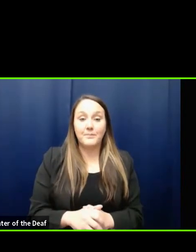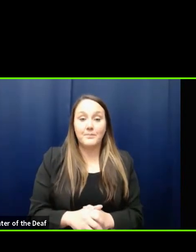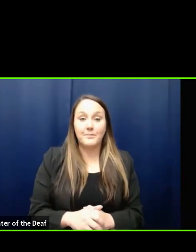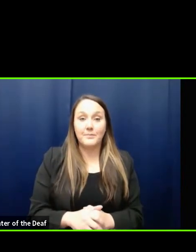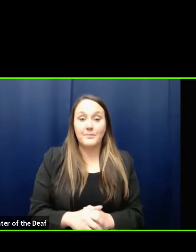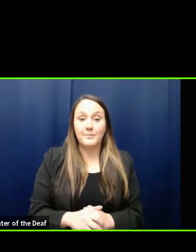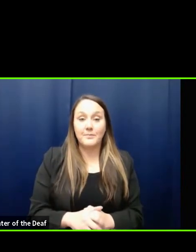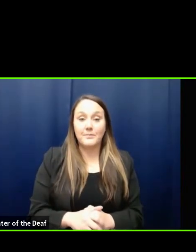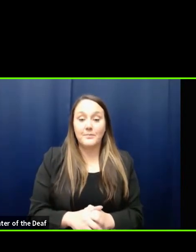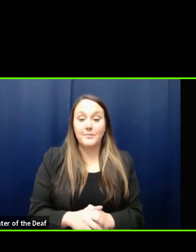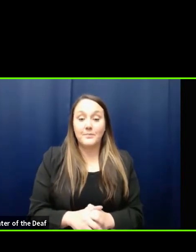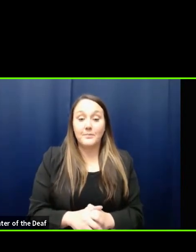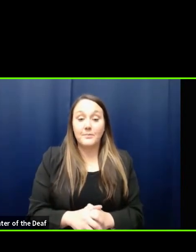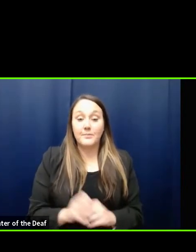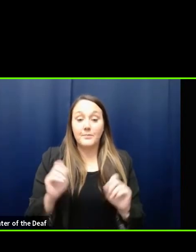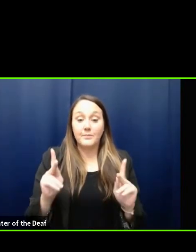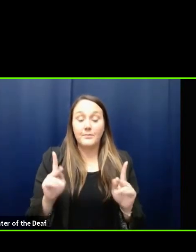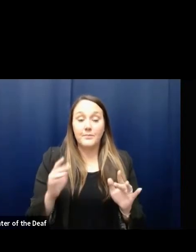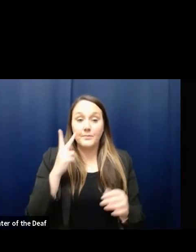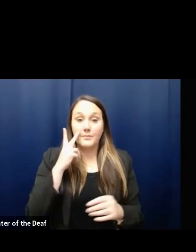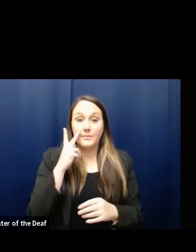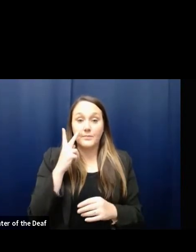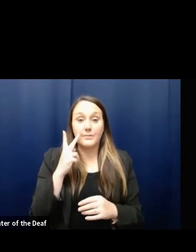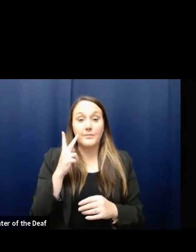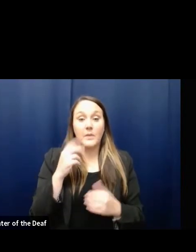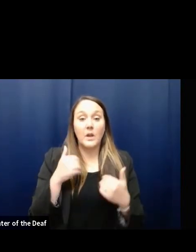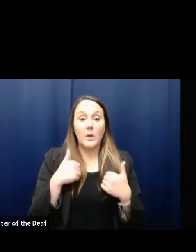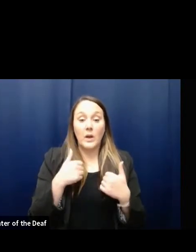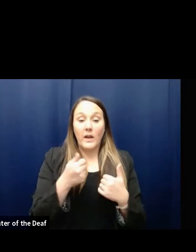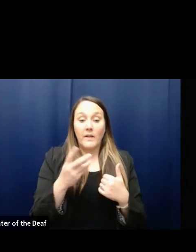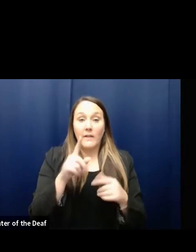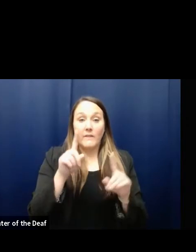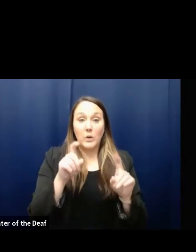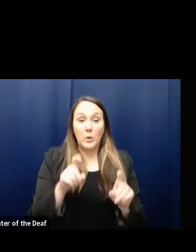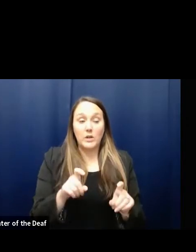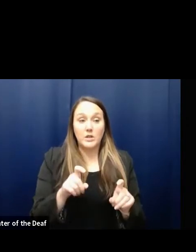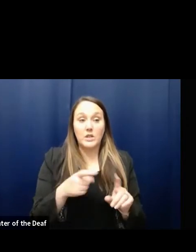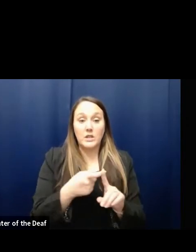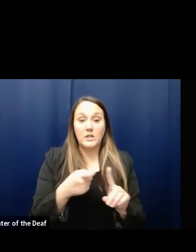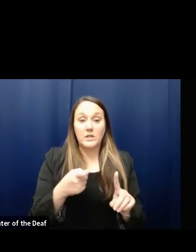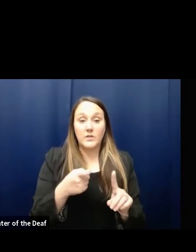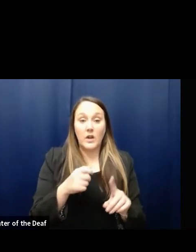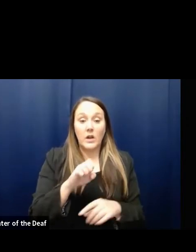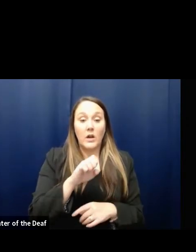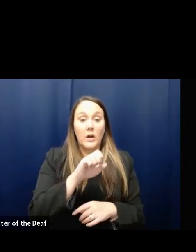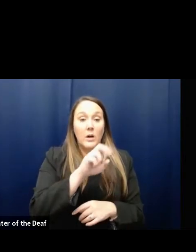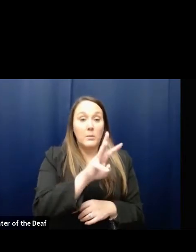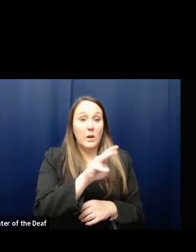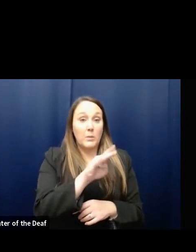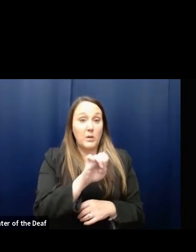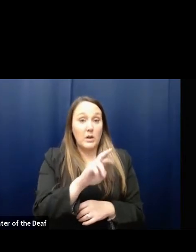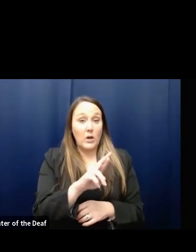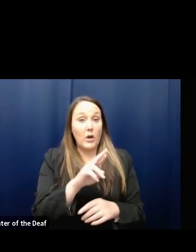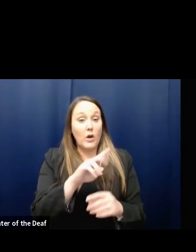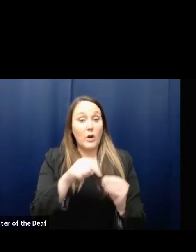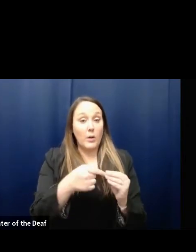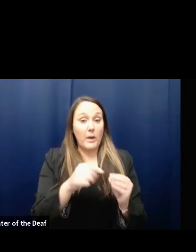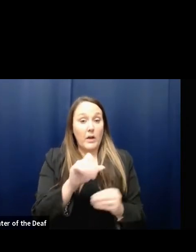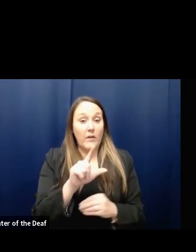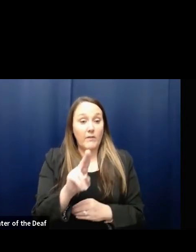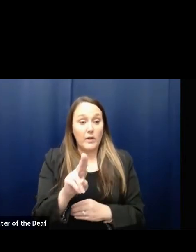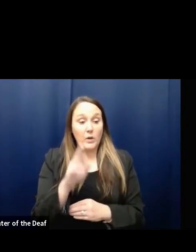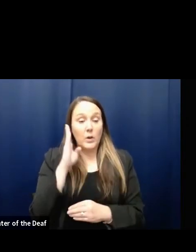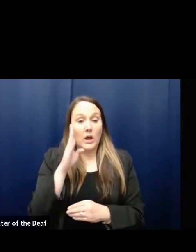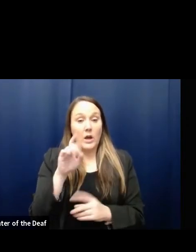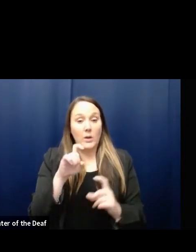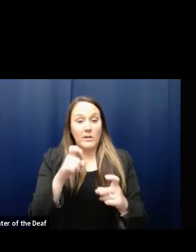Get started. Let's see. Looks like to be a couple questions from Malik with WBIR about the flu, and I'm going to pass